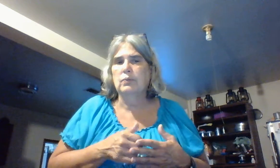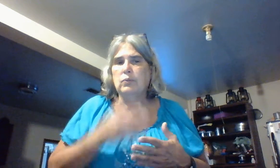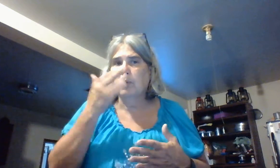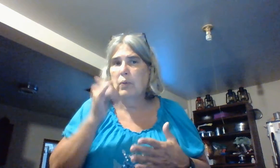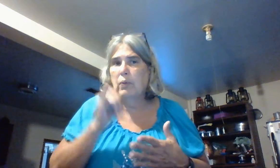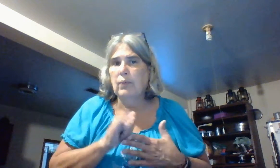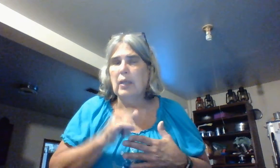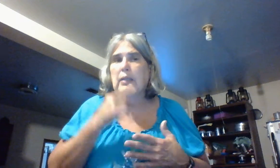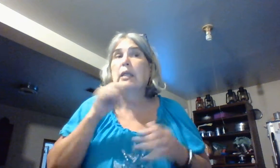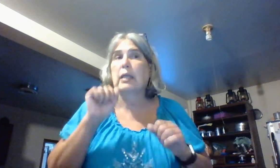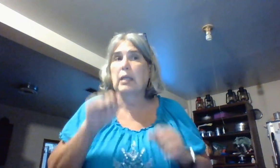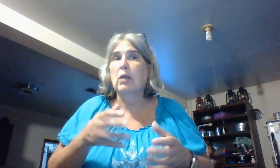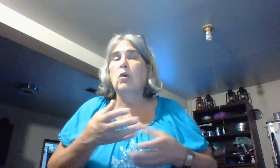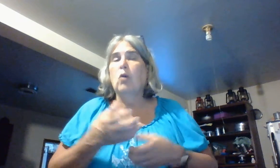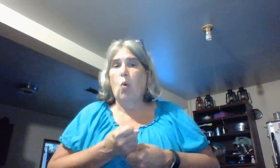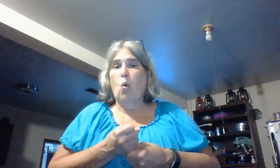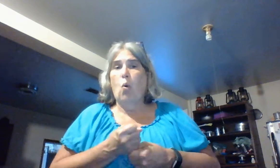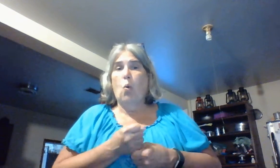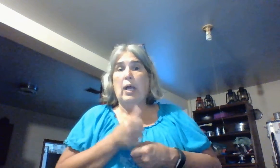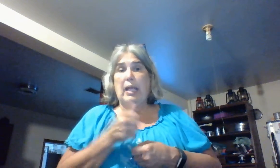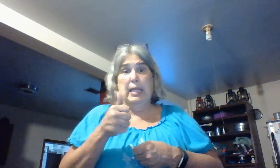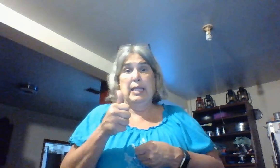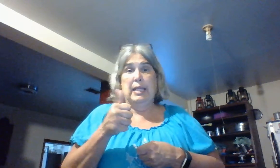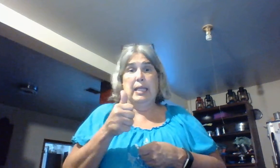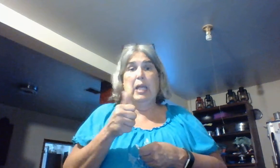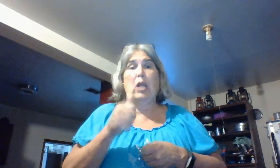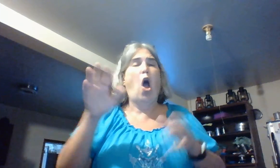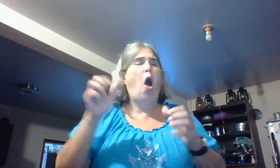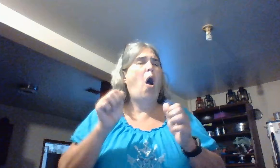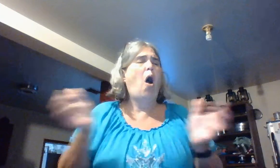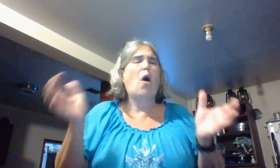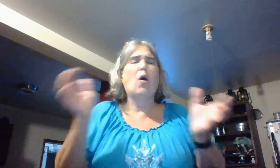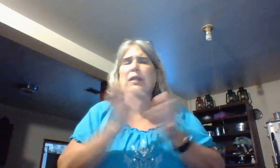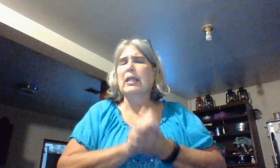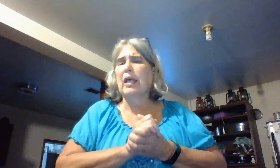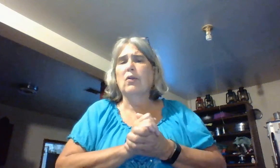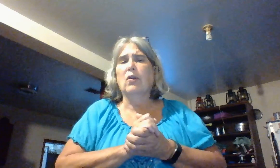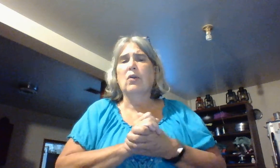hold 10 milliliters total. And currently the air is holding 5 milliliters.